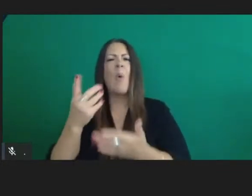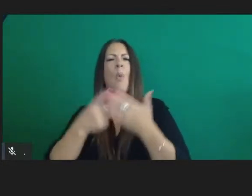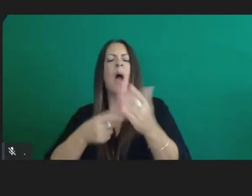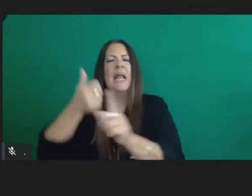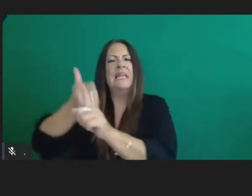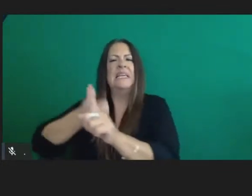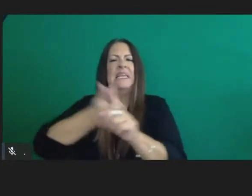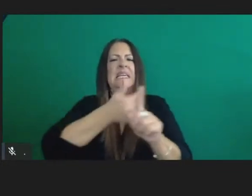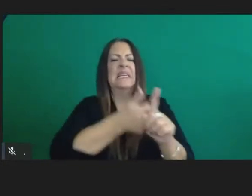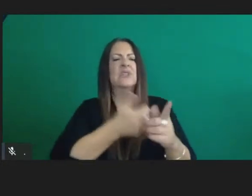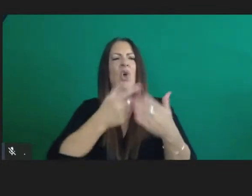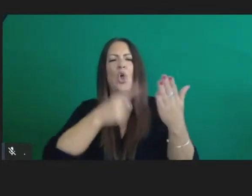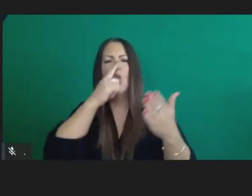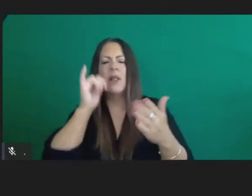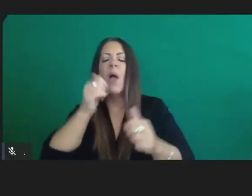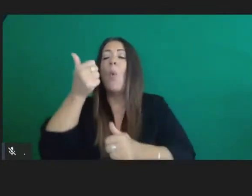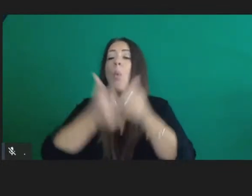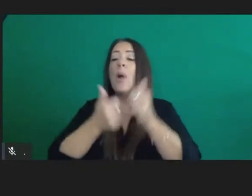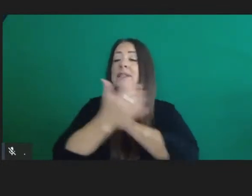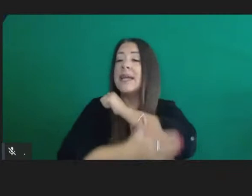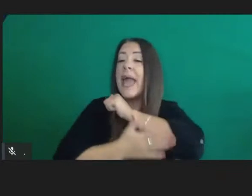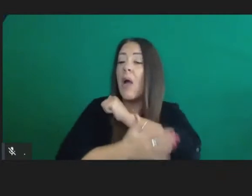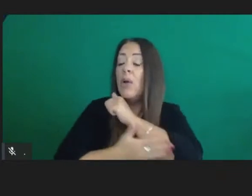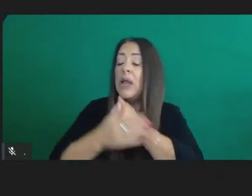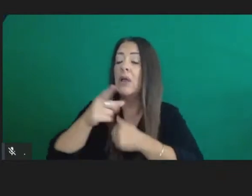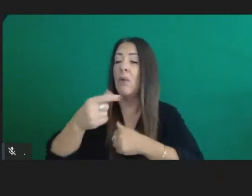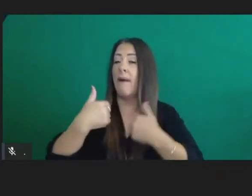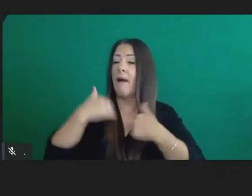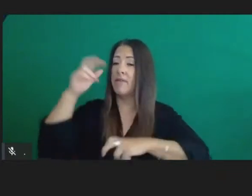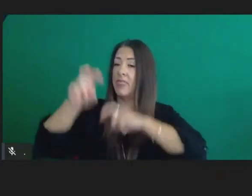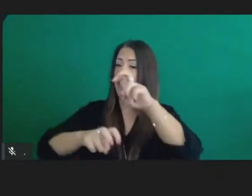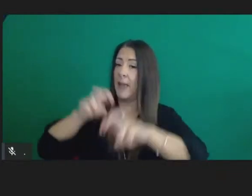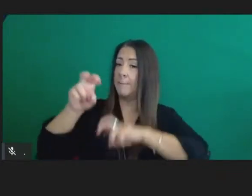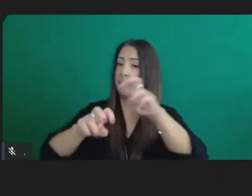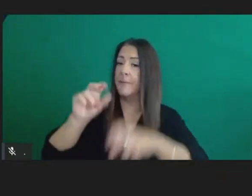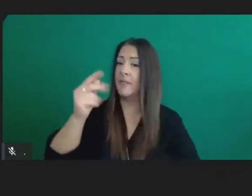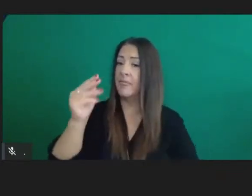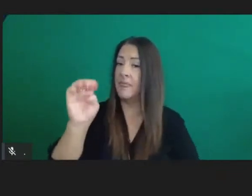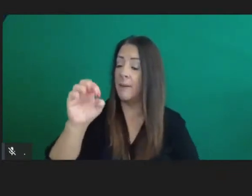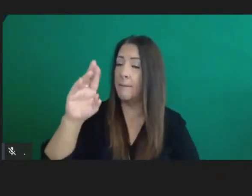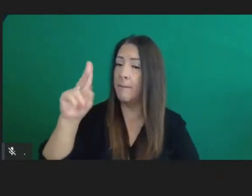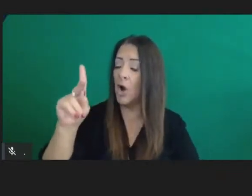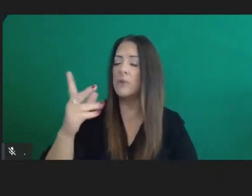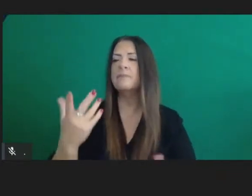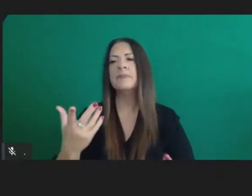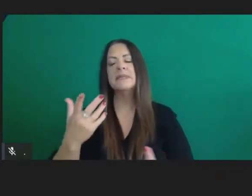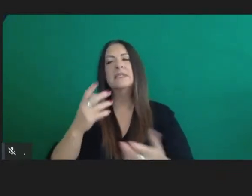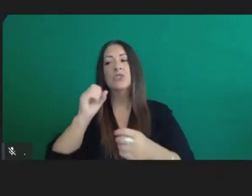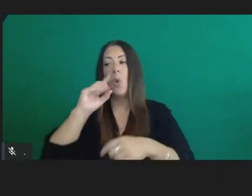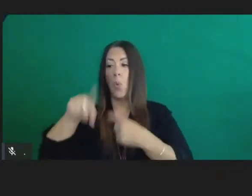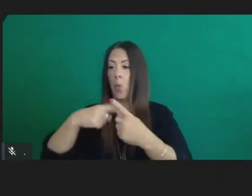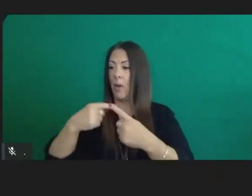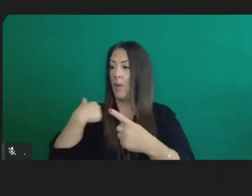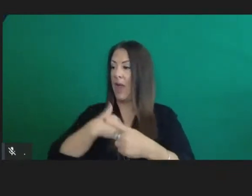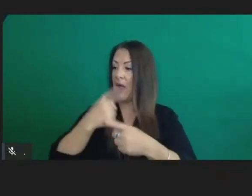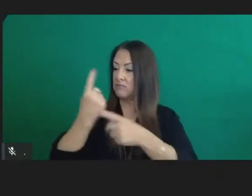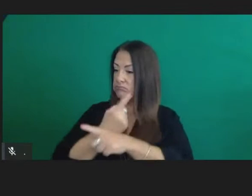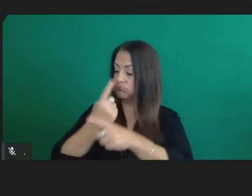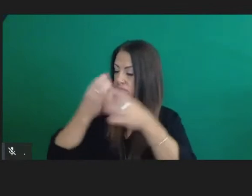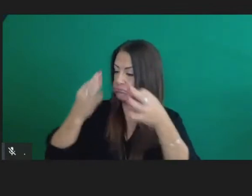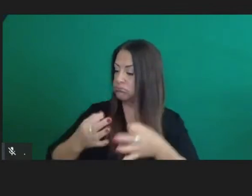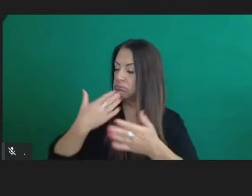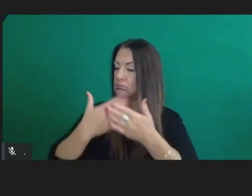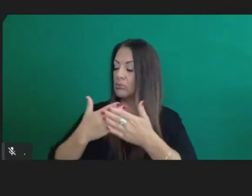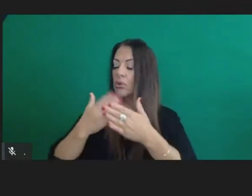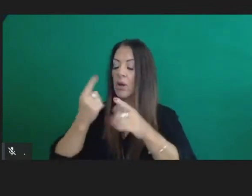in their counties, so that we make sure that when the guidance does come out, it's appropriate and continues